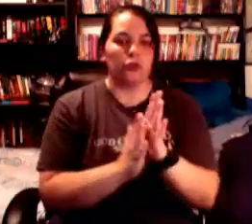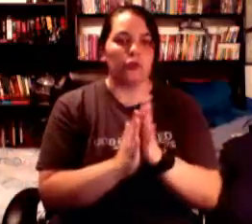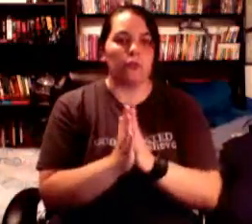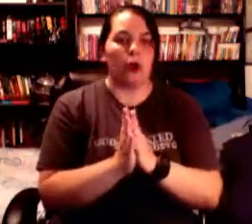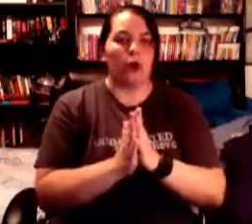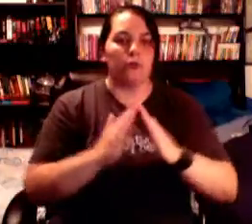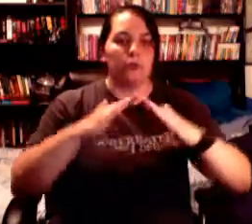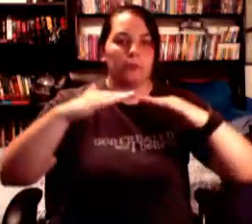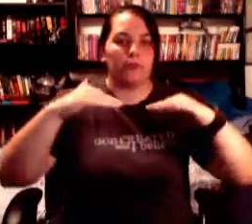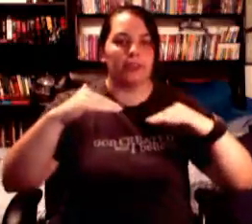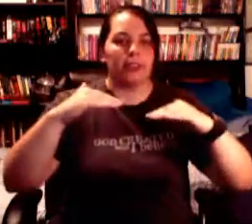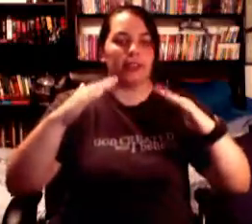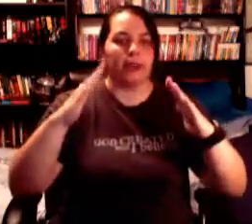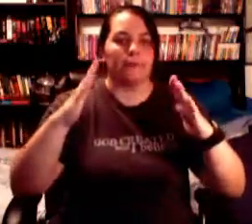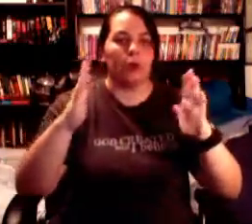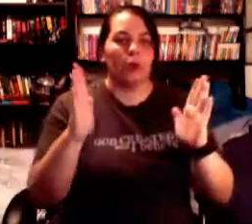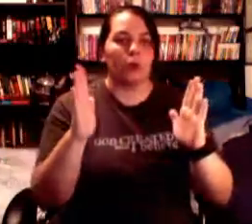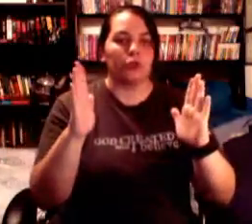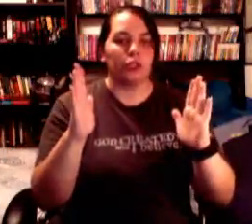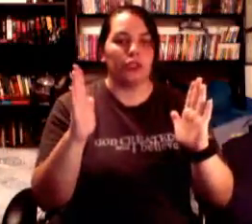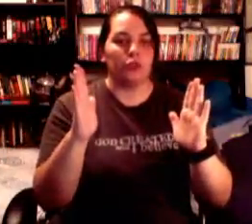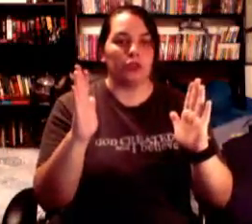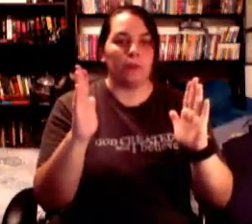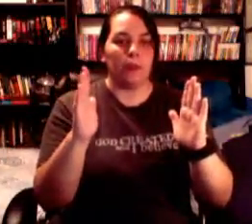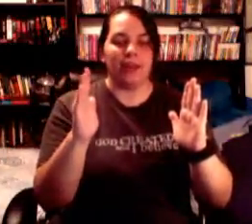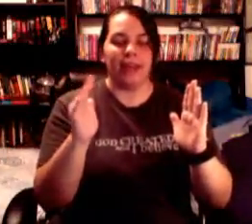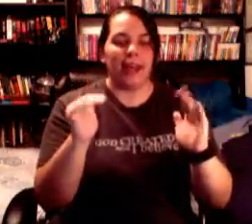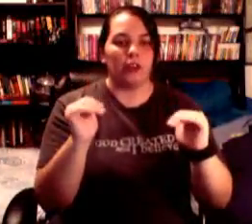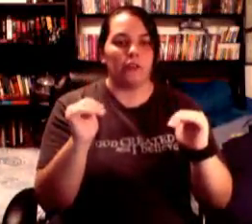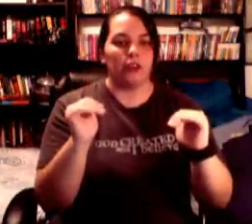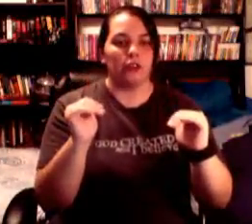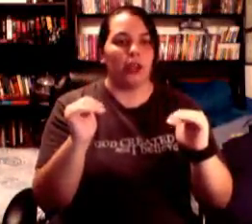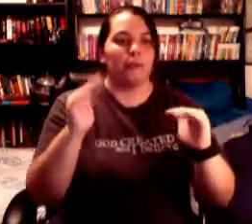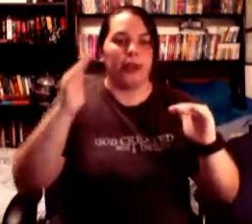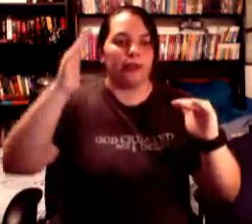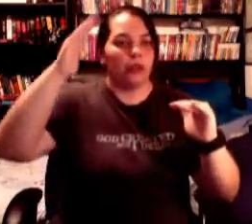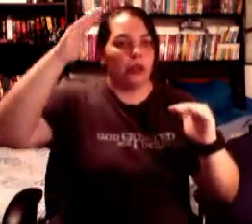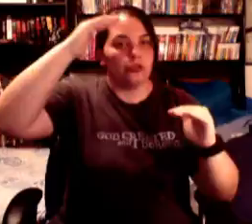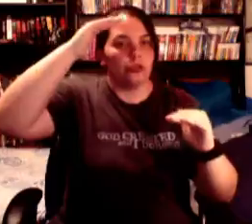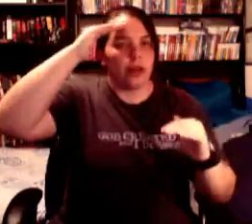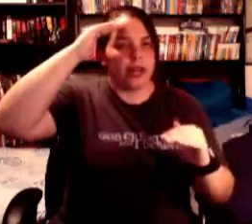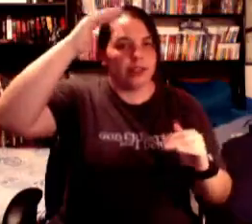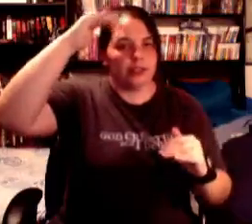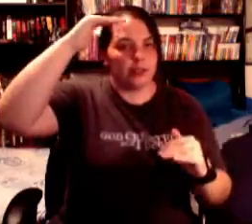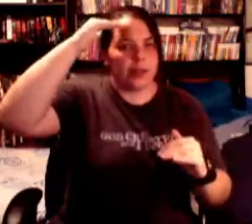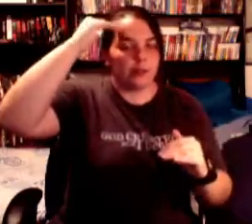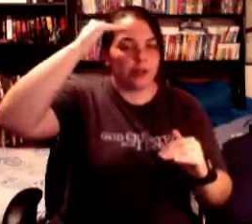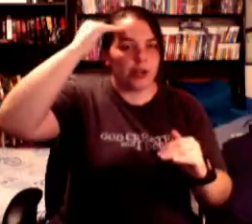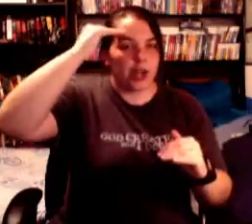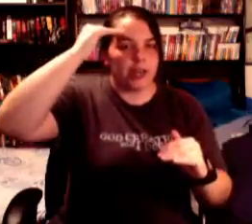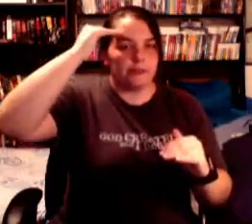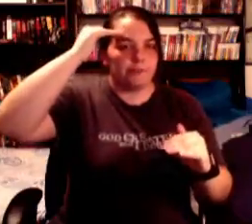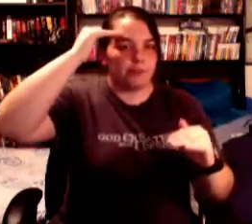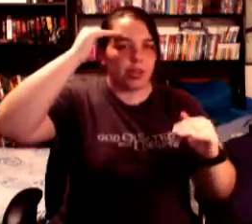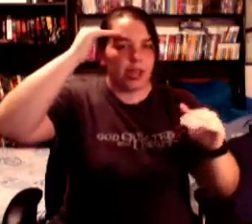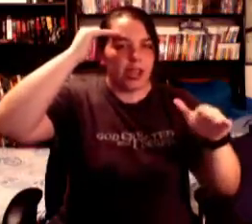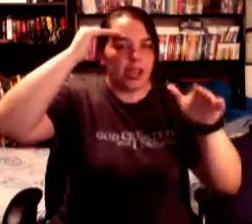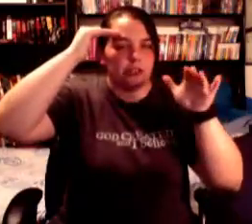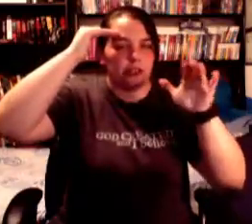your palms are going to be face down again. What you're going to do is you're going to bend at your fingers and come down. So your right hand's going to be up near your head, and then your